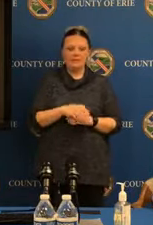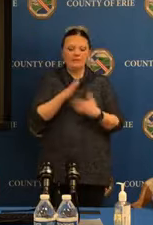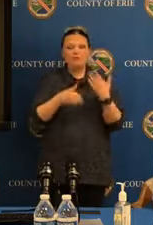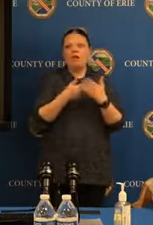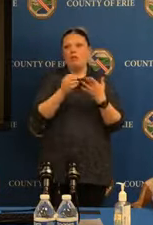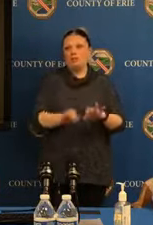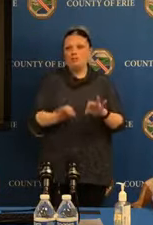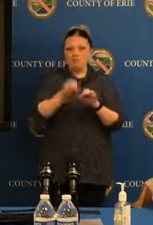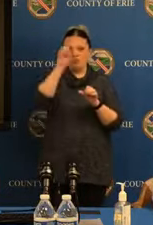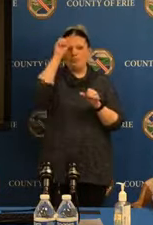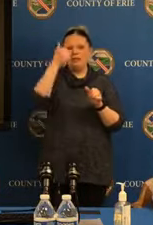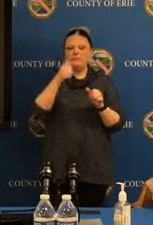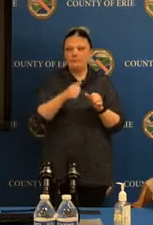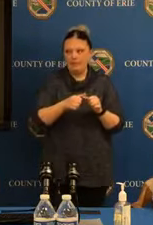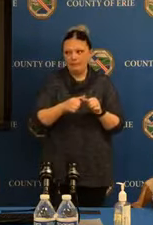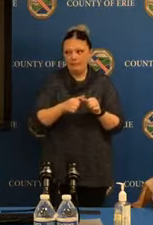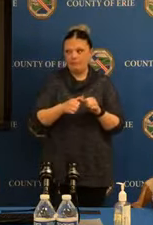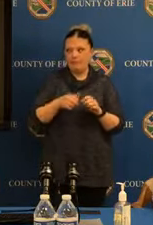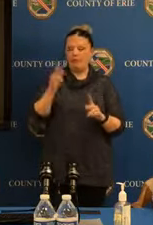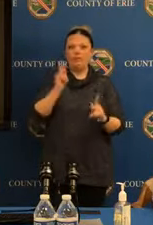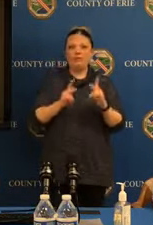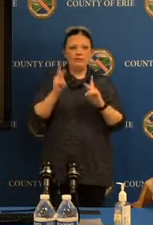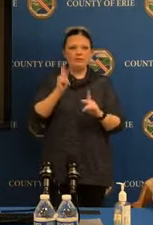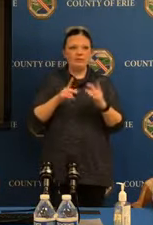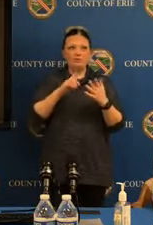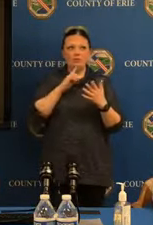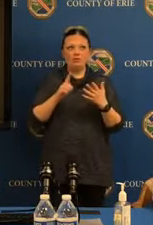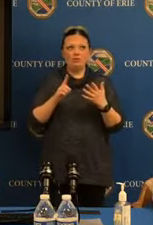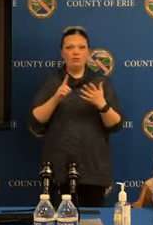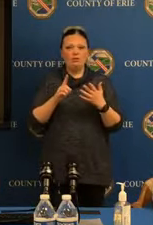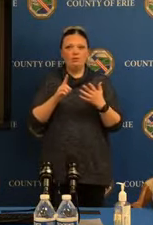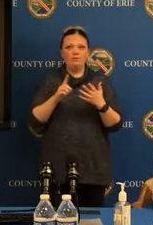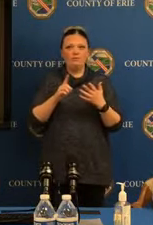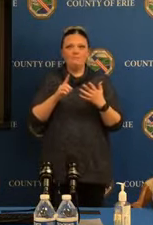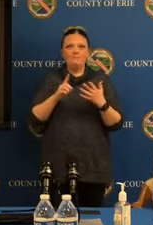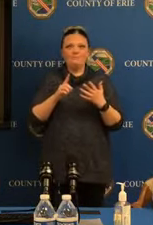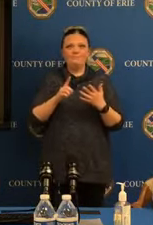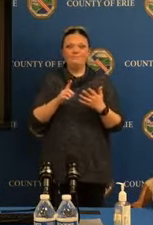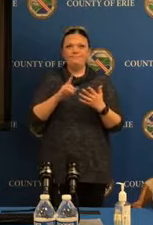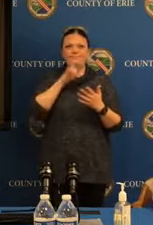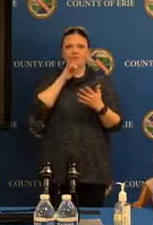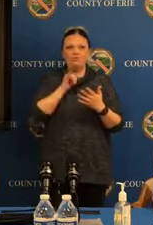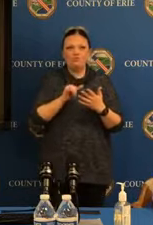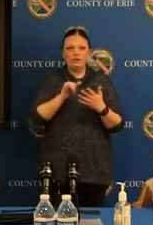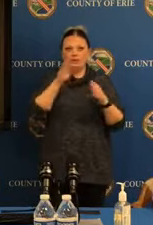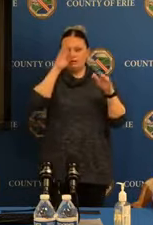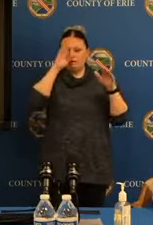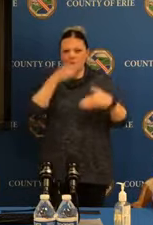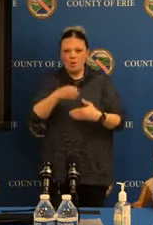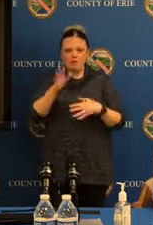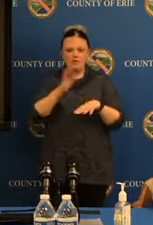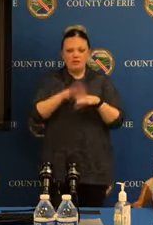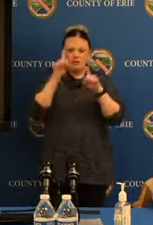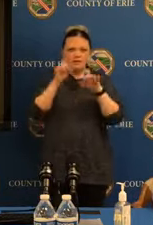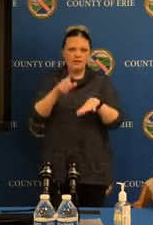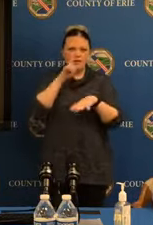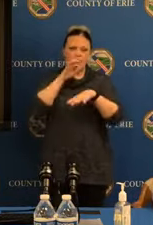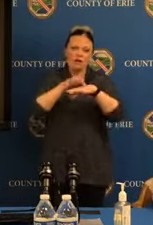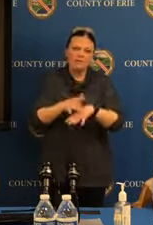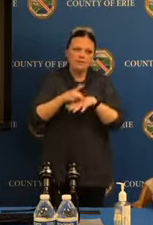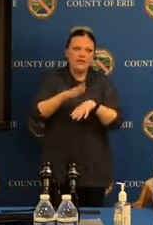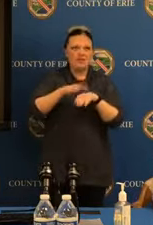And remember, people I know are just really concentrated, focused on the tests. And the tests,